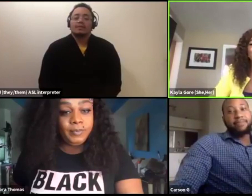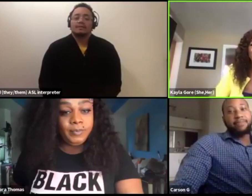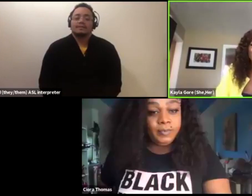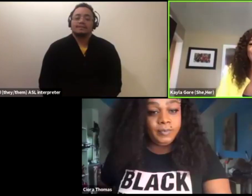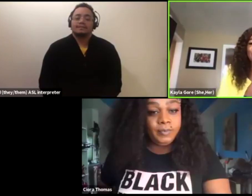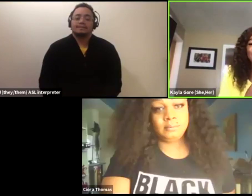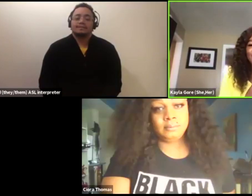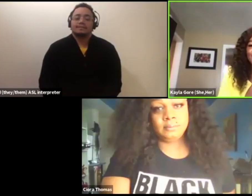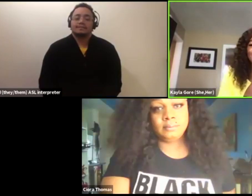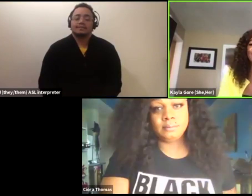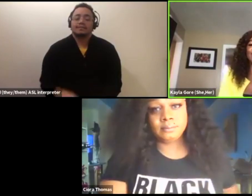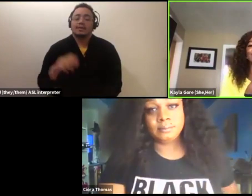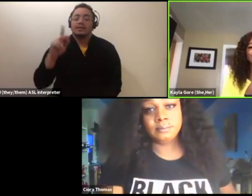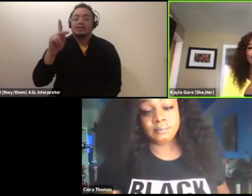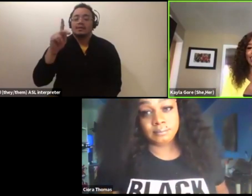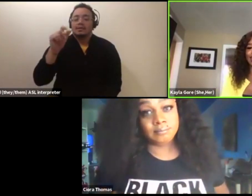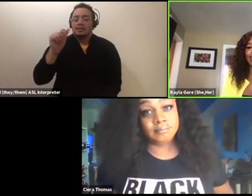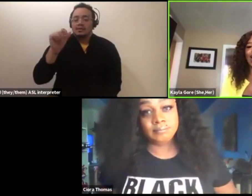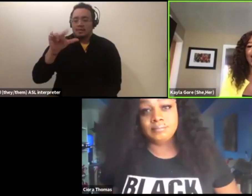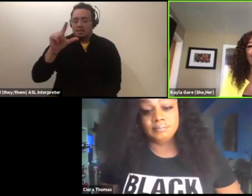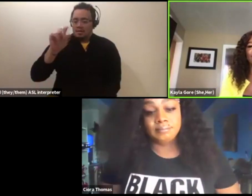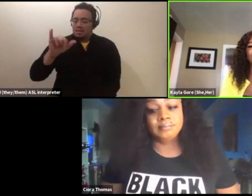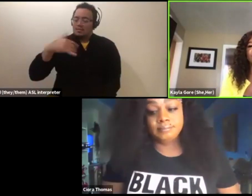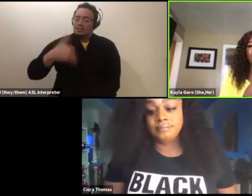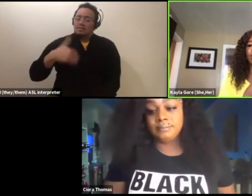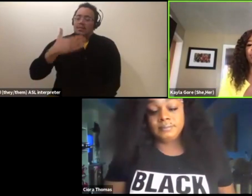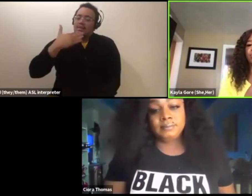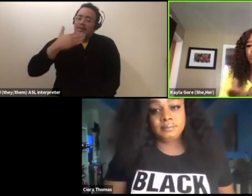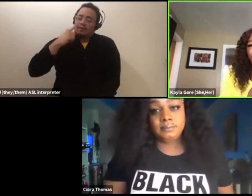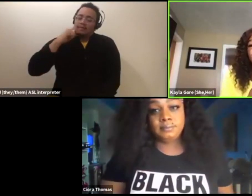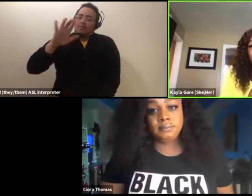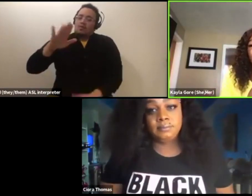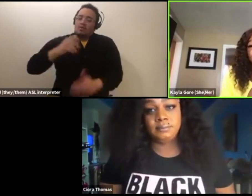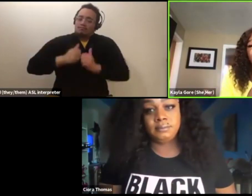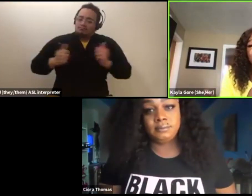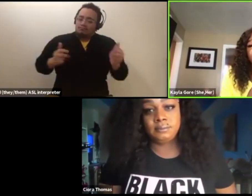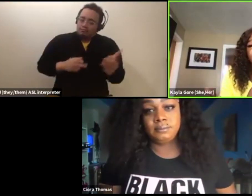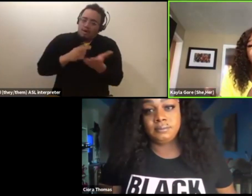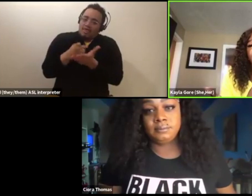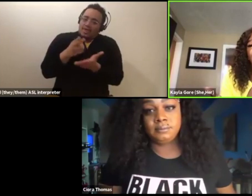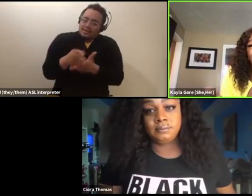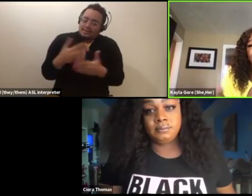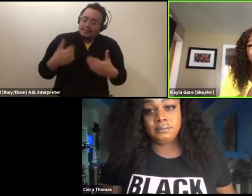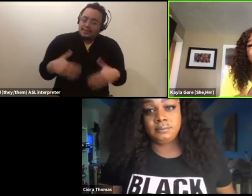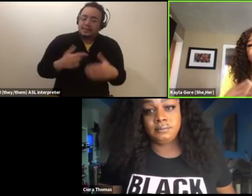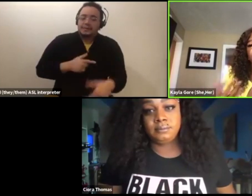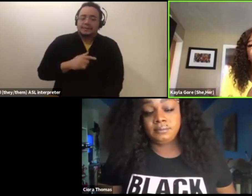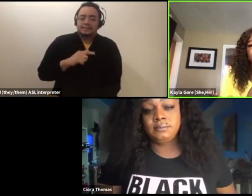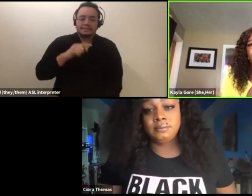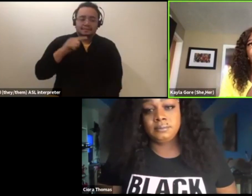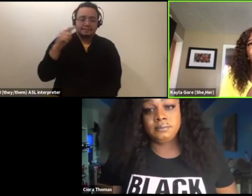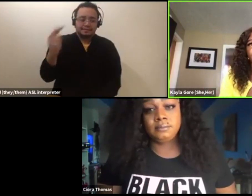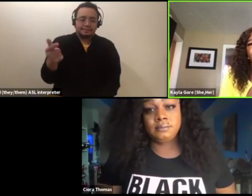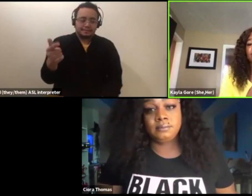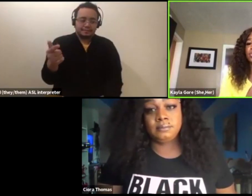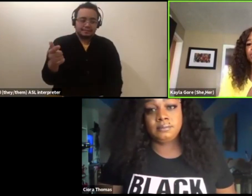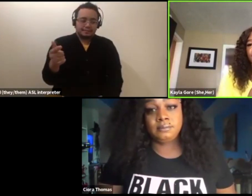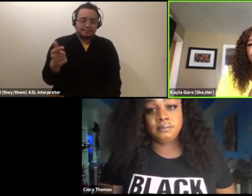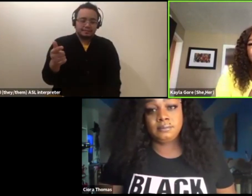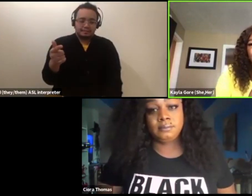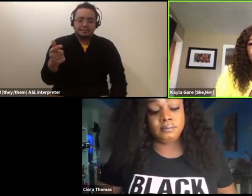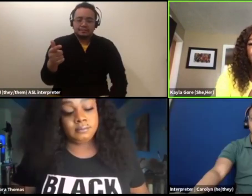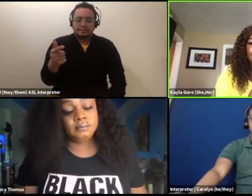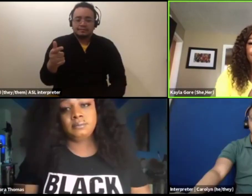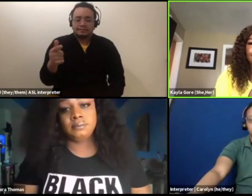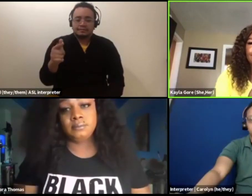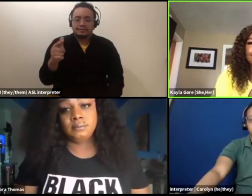And we appreciate your realness and your authenticity. Ciora, you want to take on that question and kind of speak to